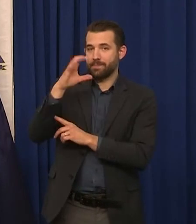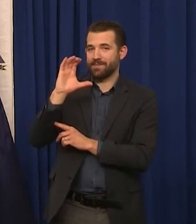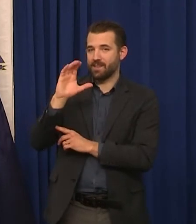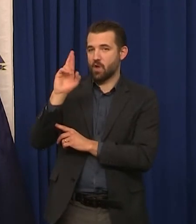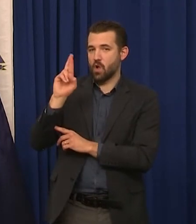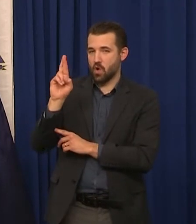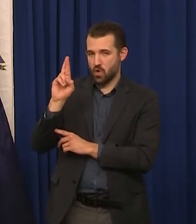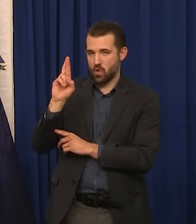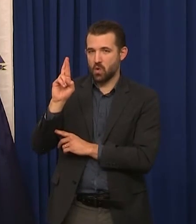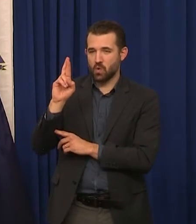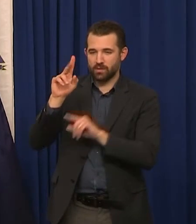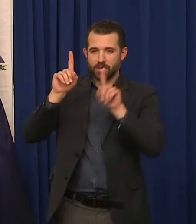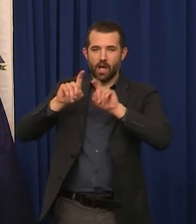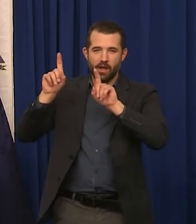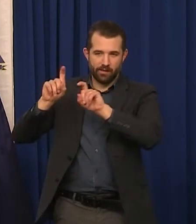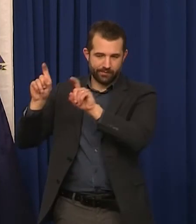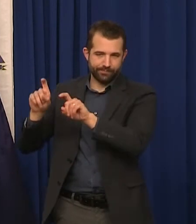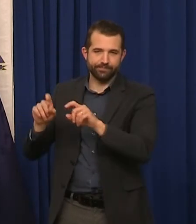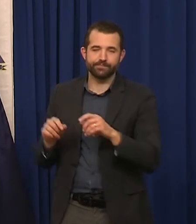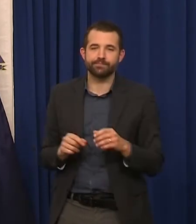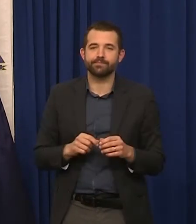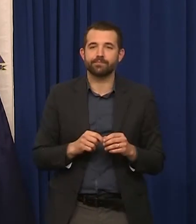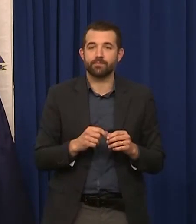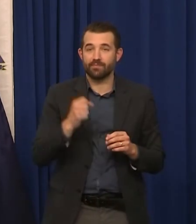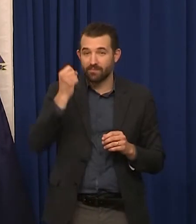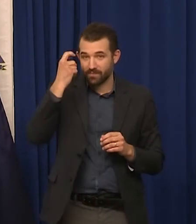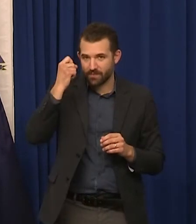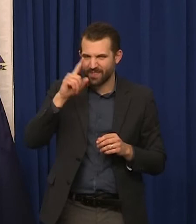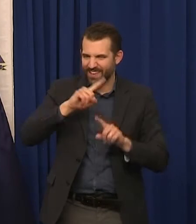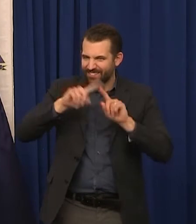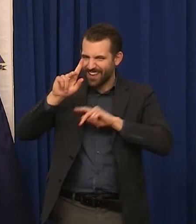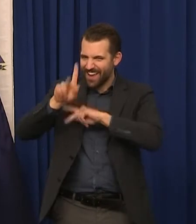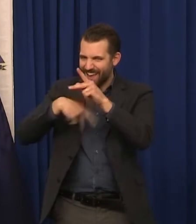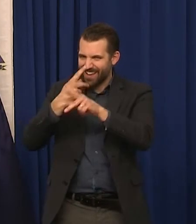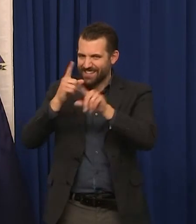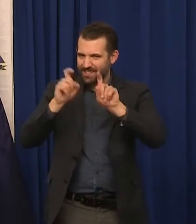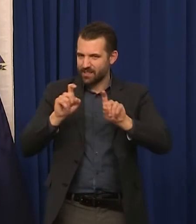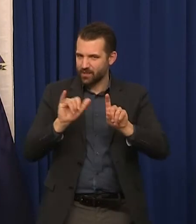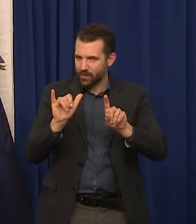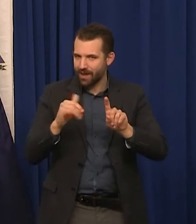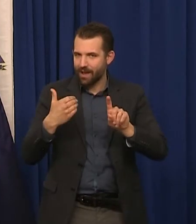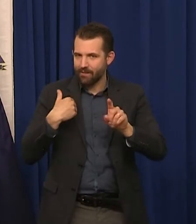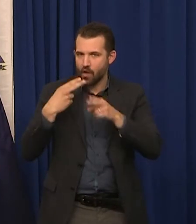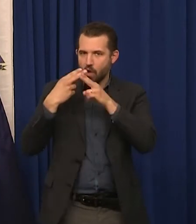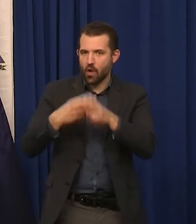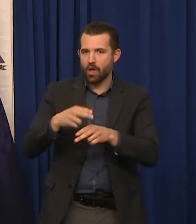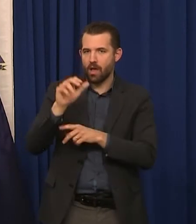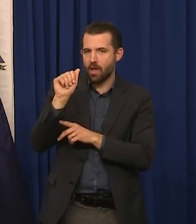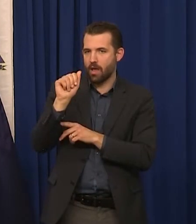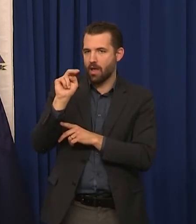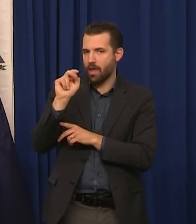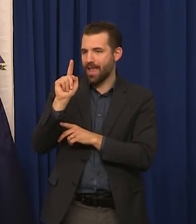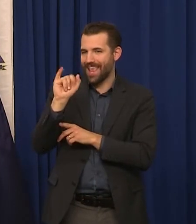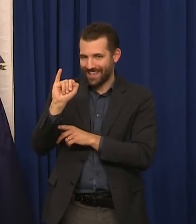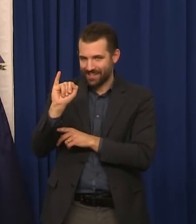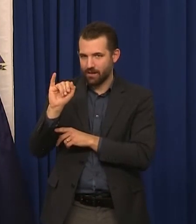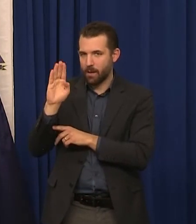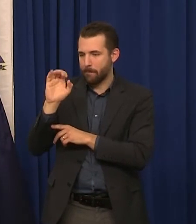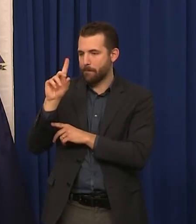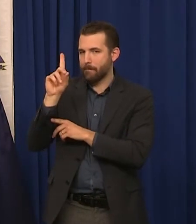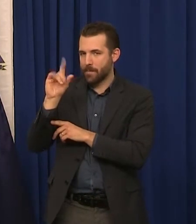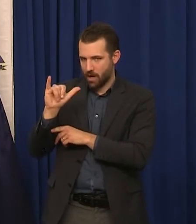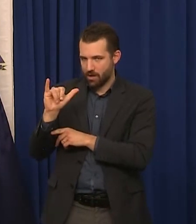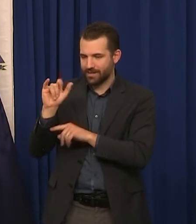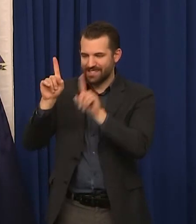also important to note that there's a different type of testing out there, antibody testing, that we're simultaneously